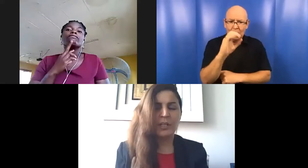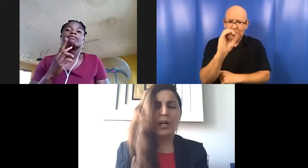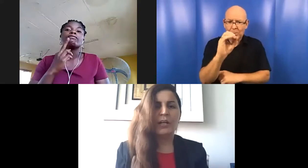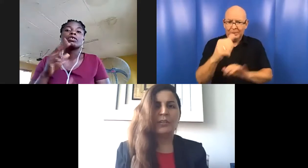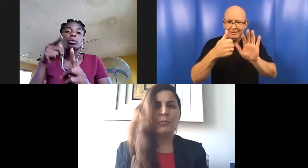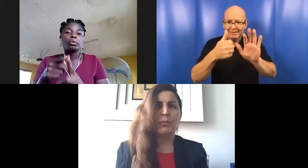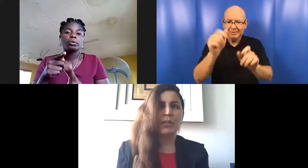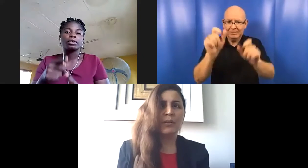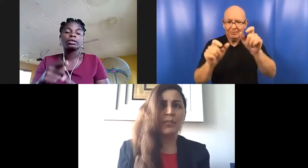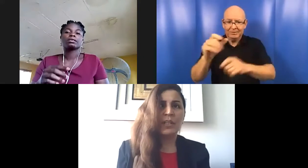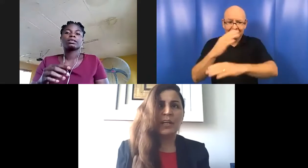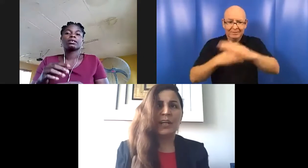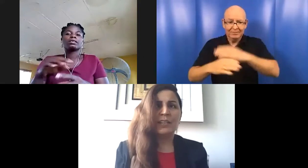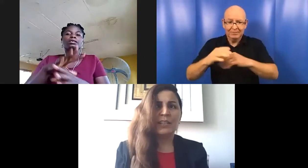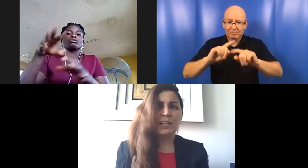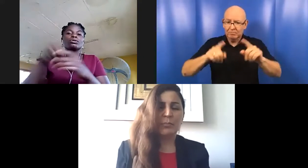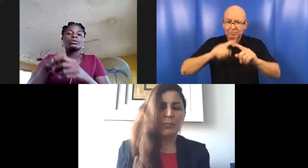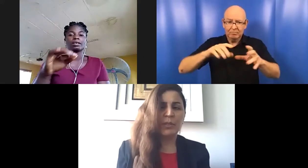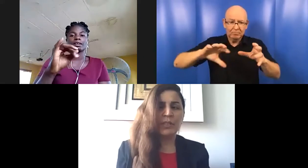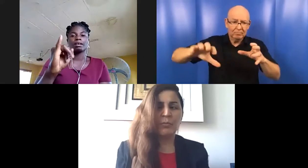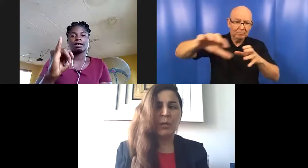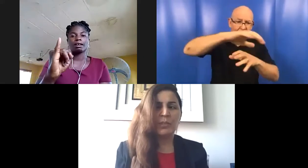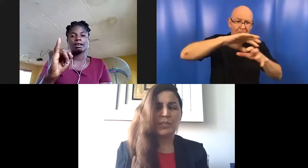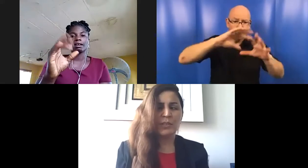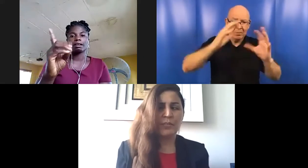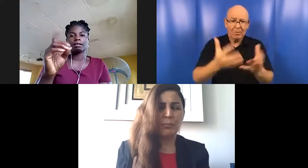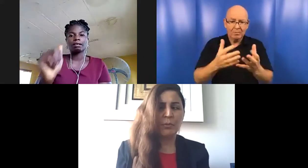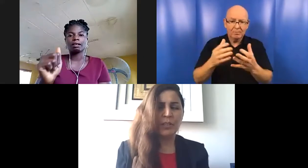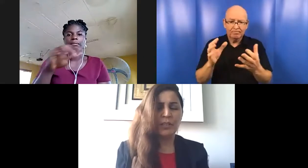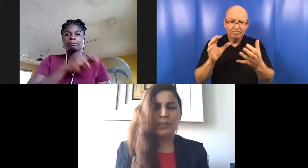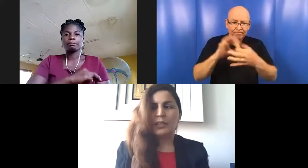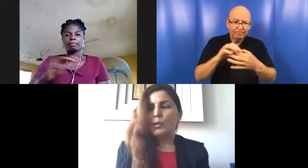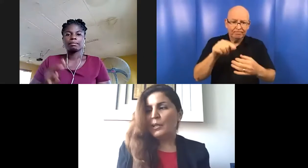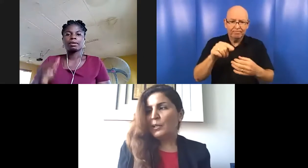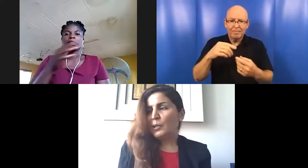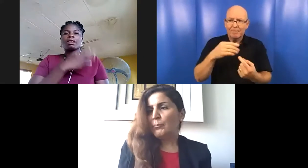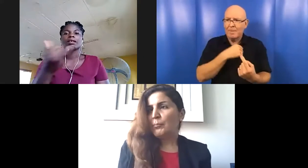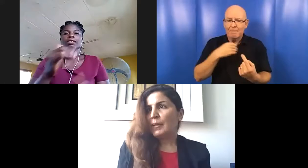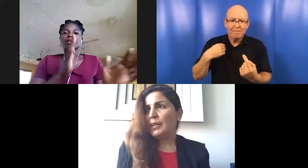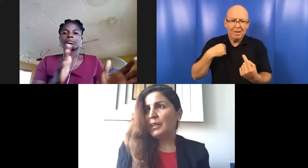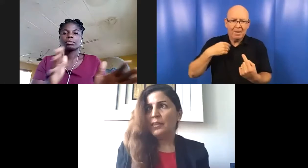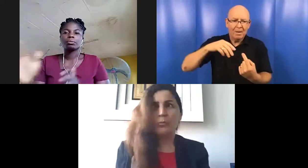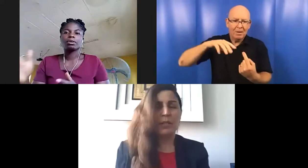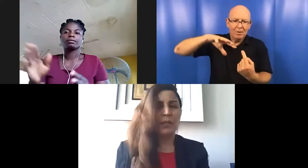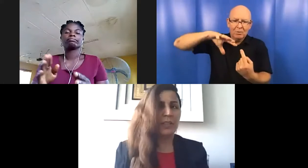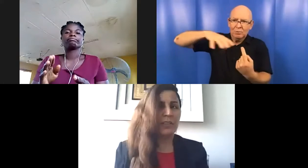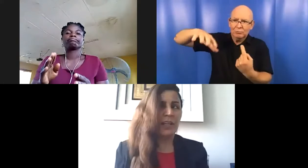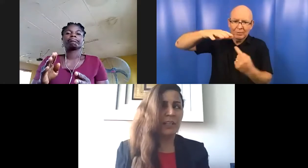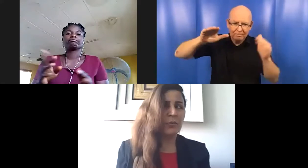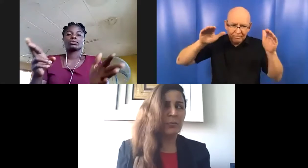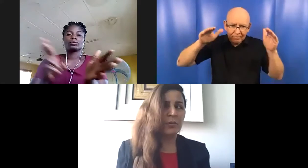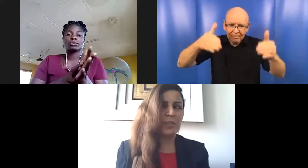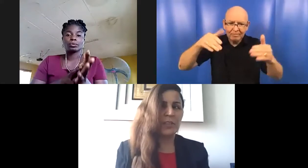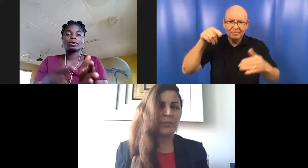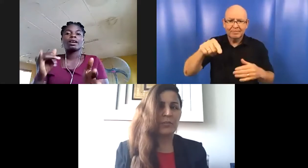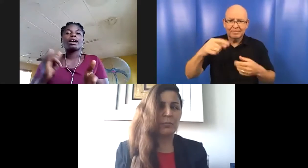including IDOM members. And they prepared and published this report. I asked my colleague Talin